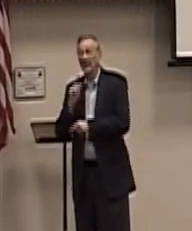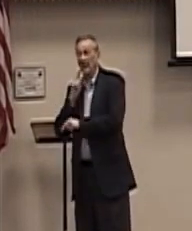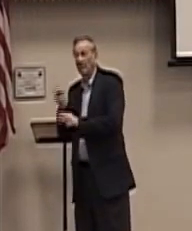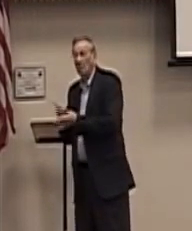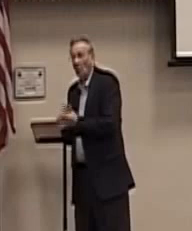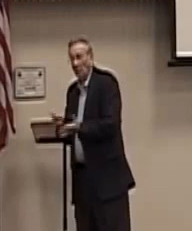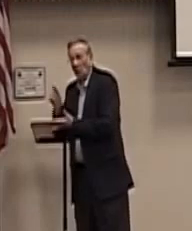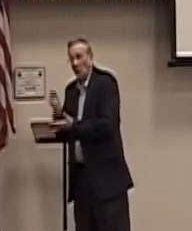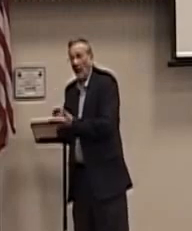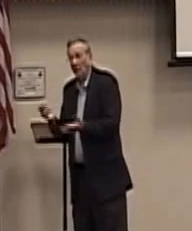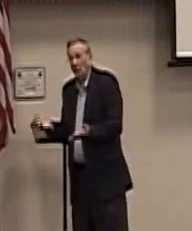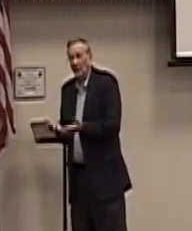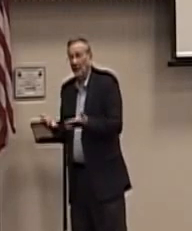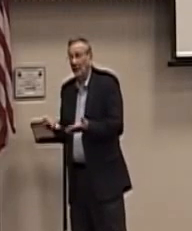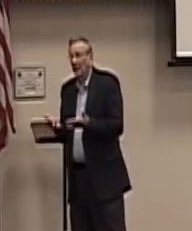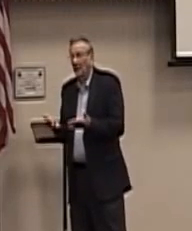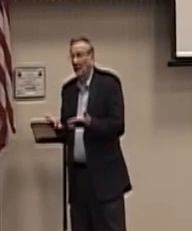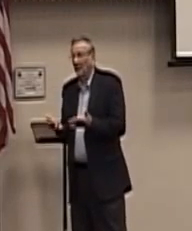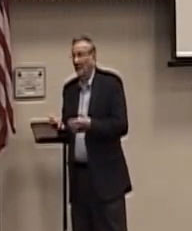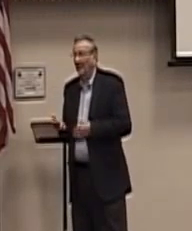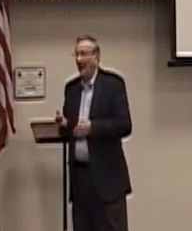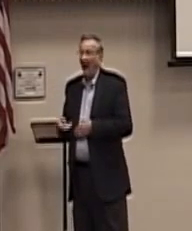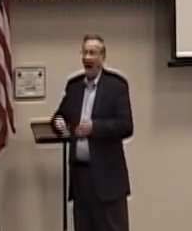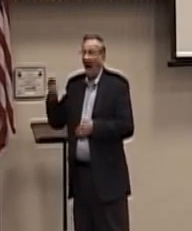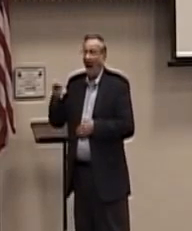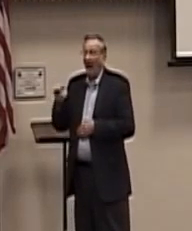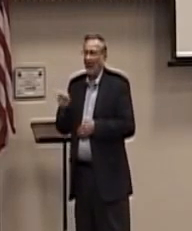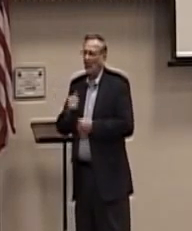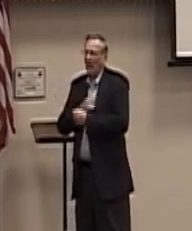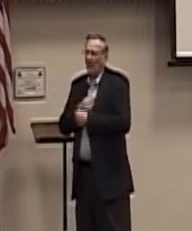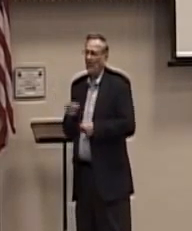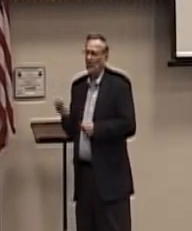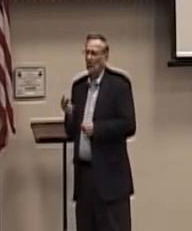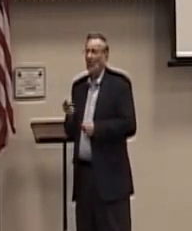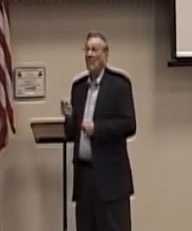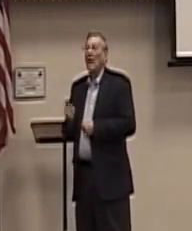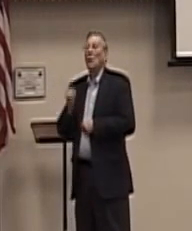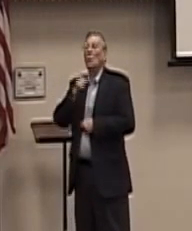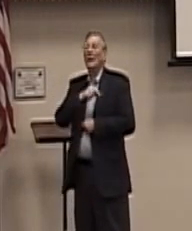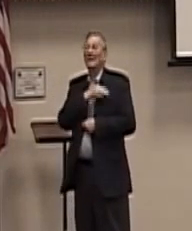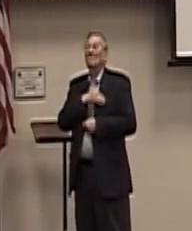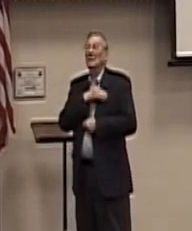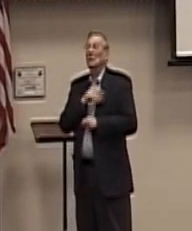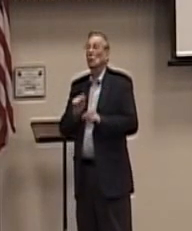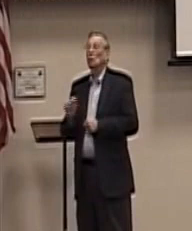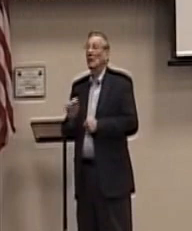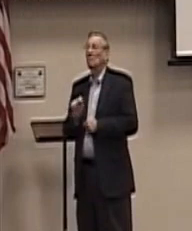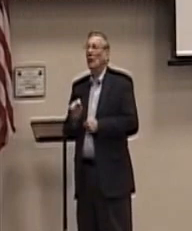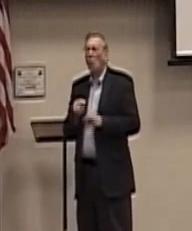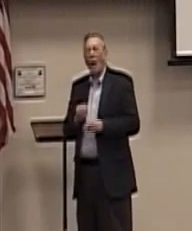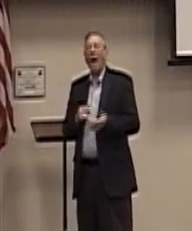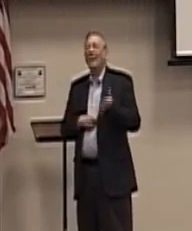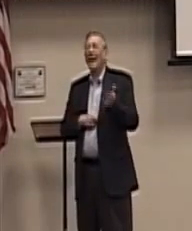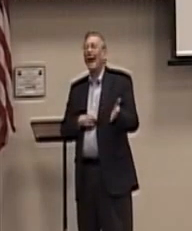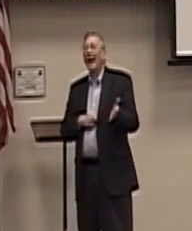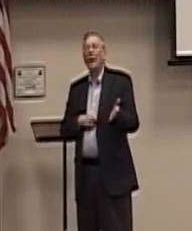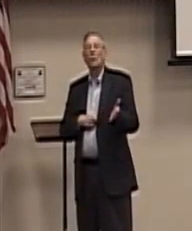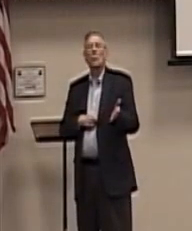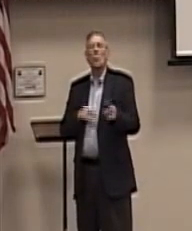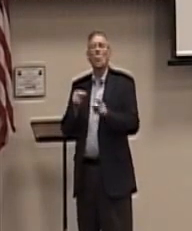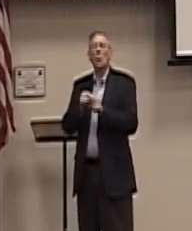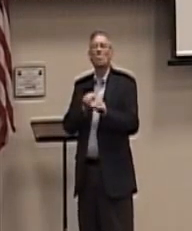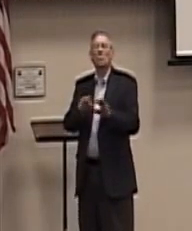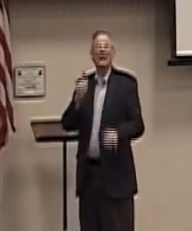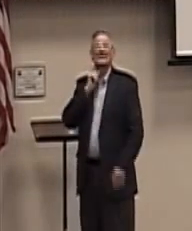here and graduated with high honors. We love these guys. They went down on that mission trip, and while they were there, the word got out